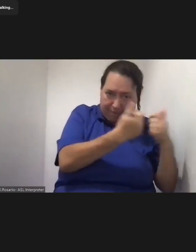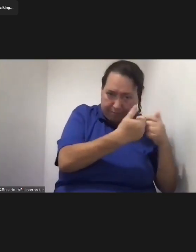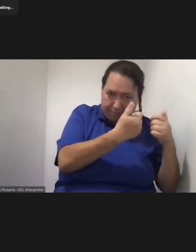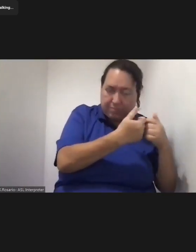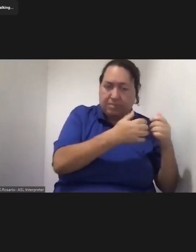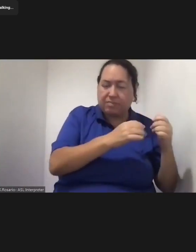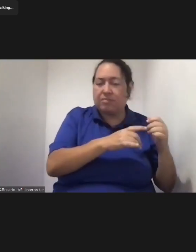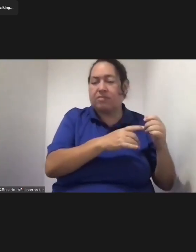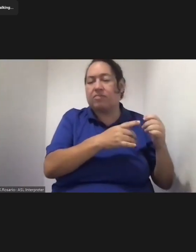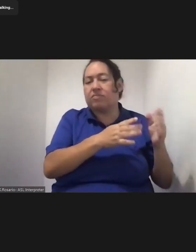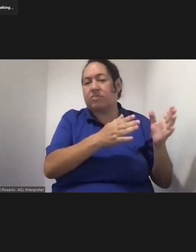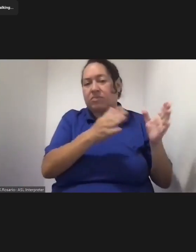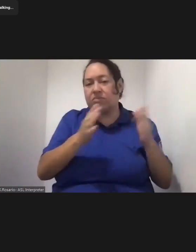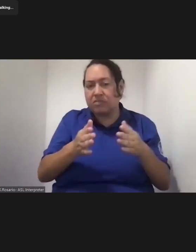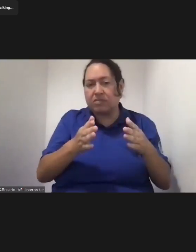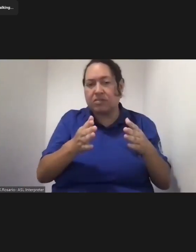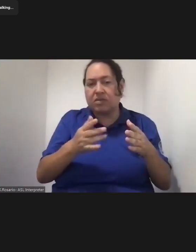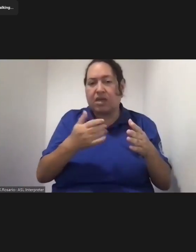A-class lounge?